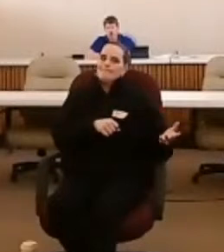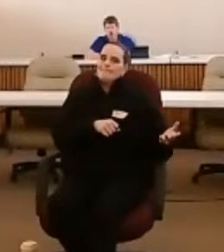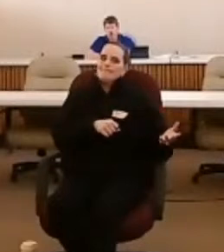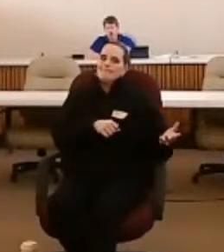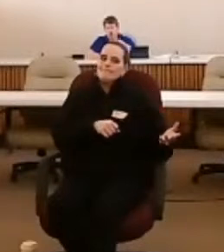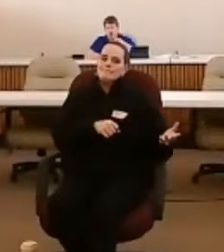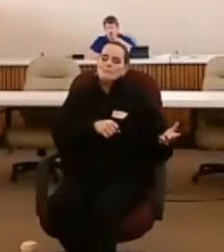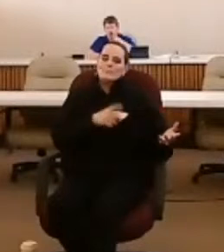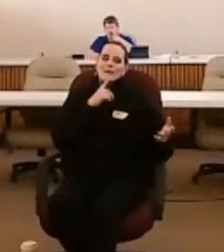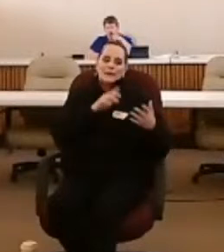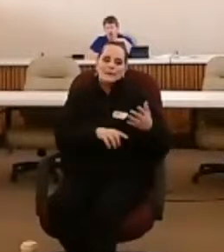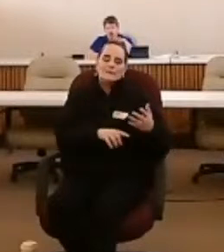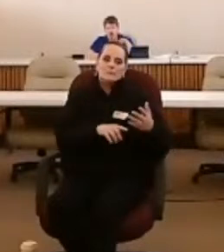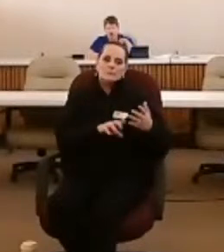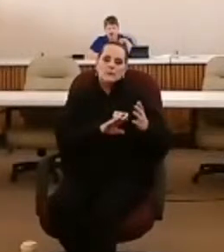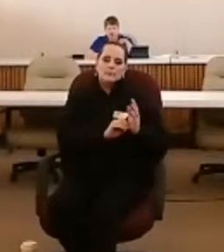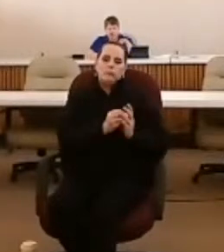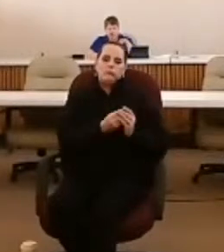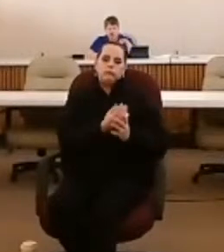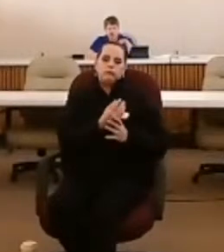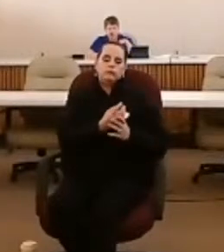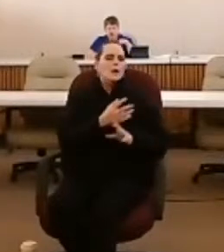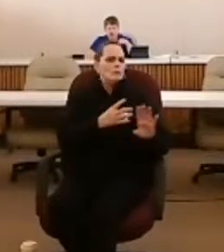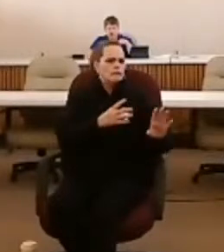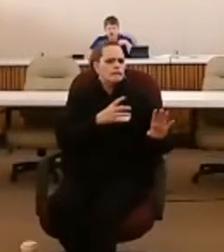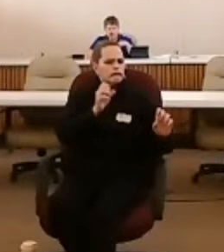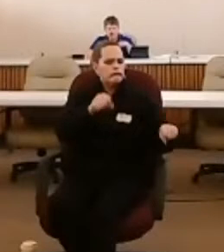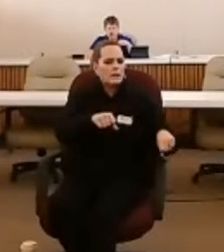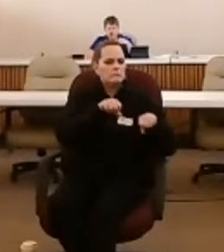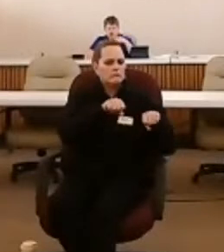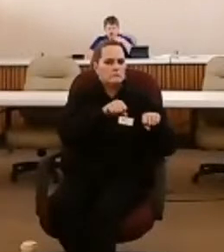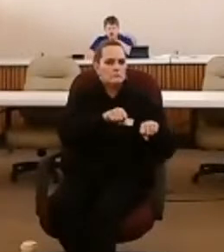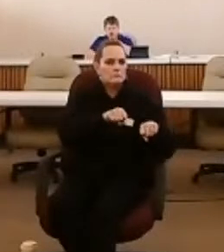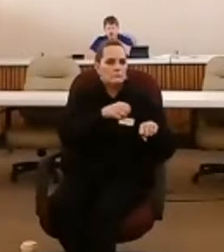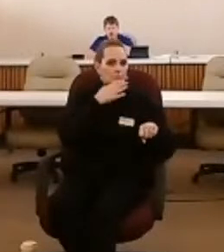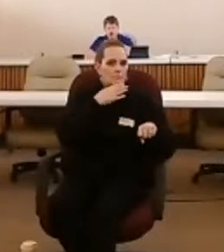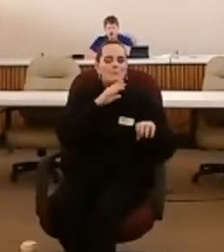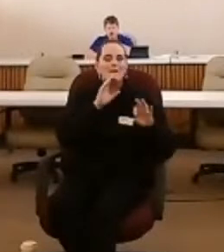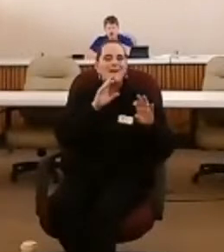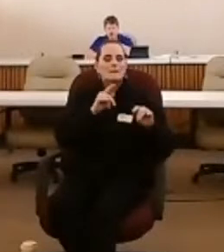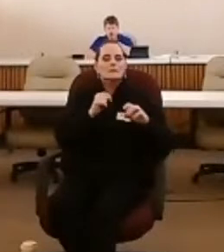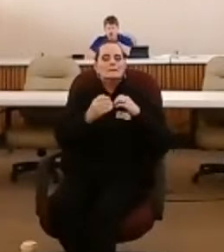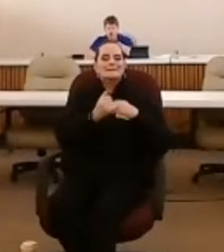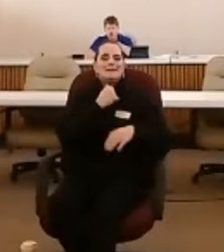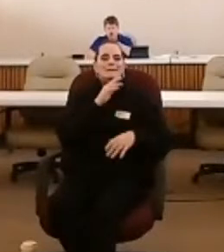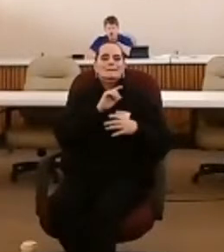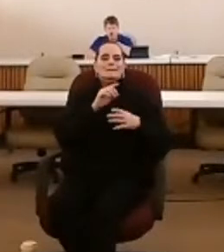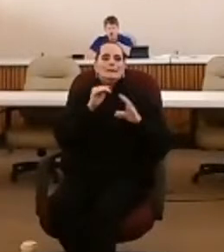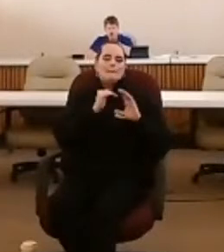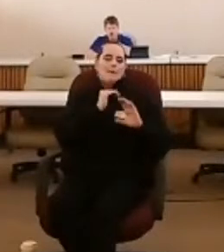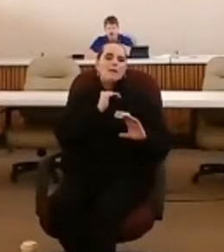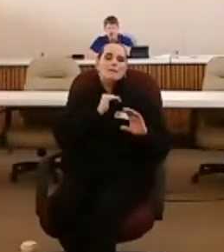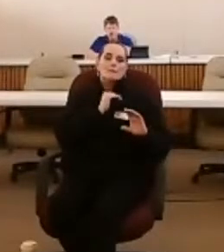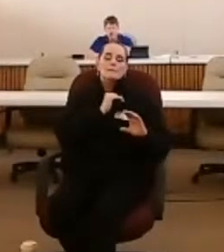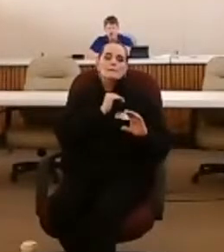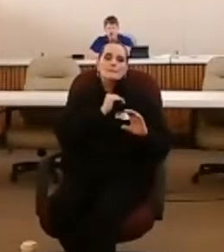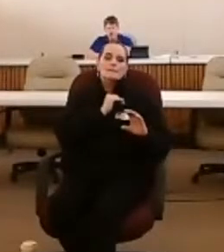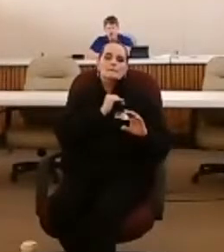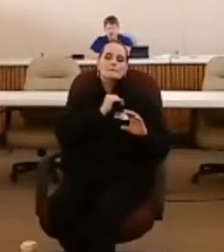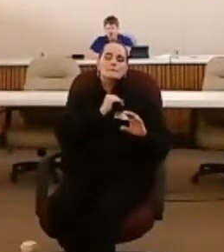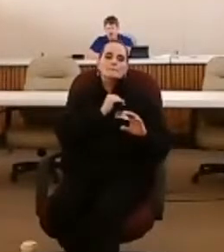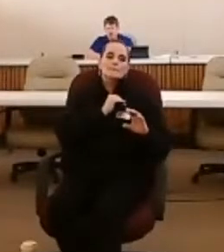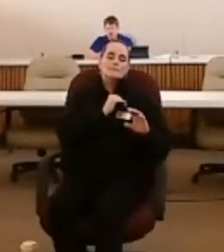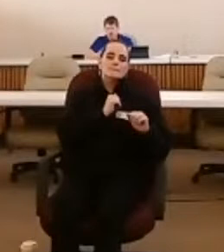it gets long, do me a favor. I don't mind you still mowing it, but send us an email. Yeah.